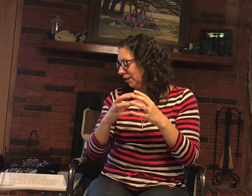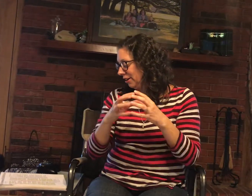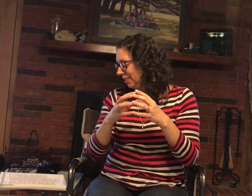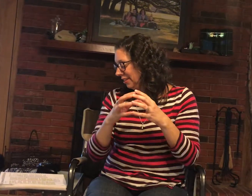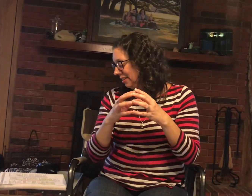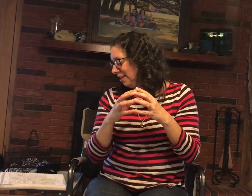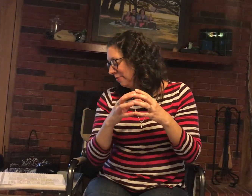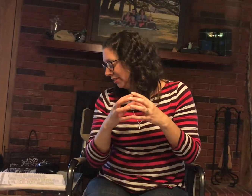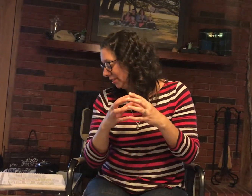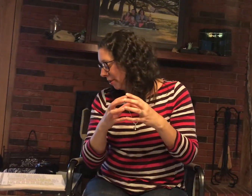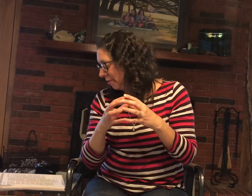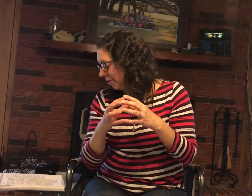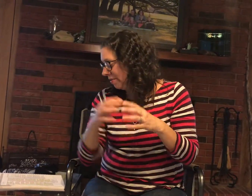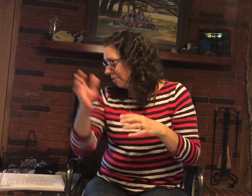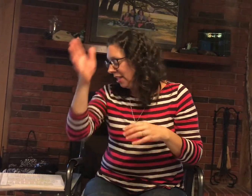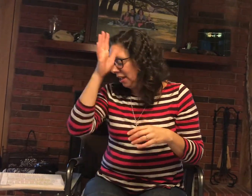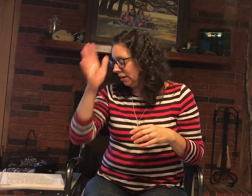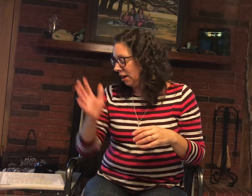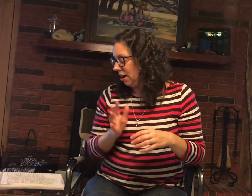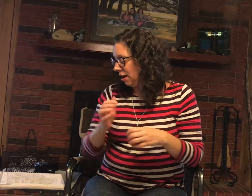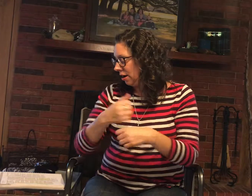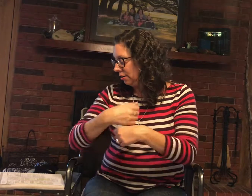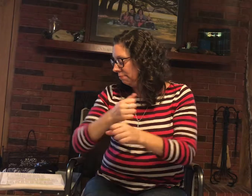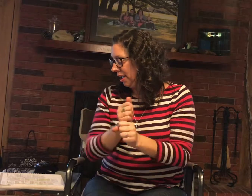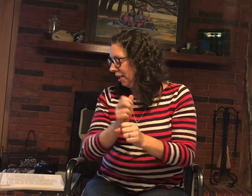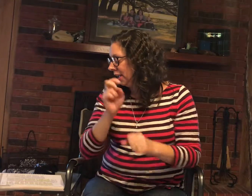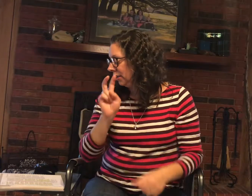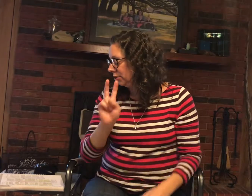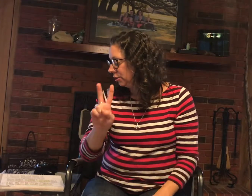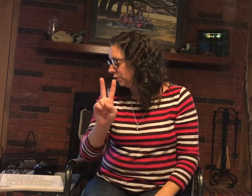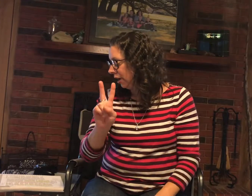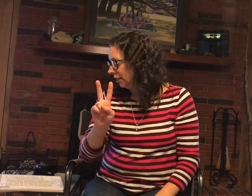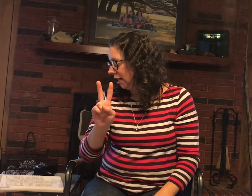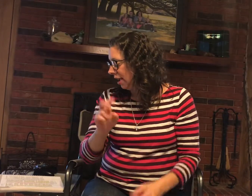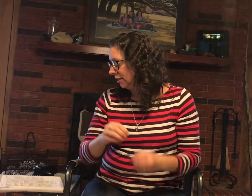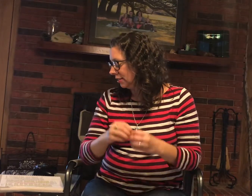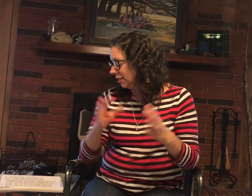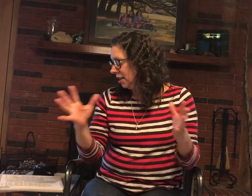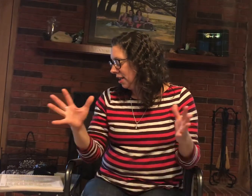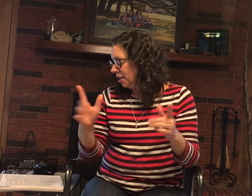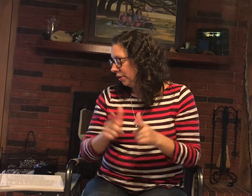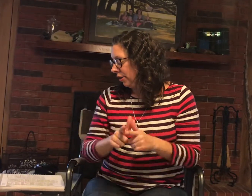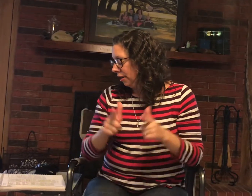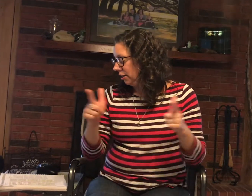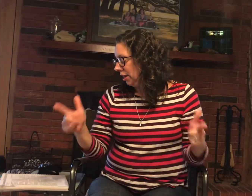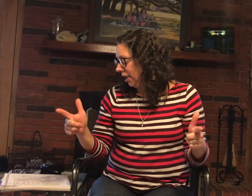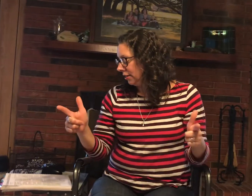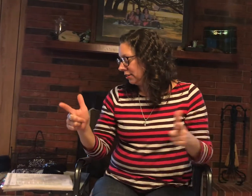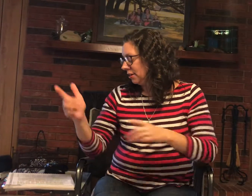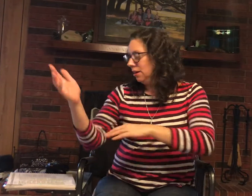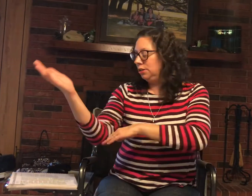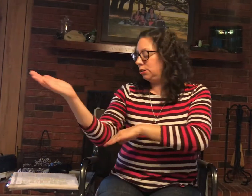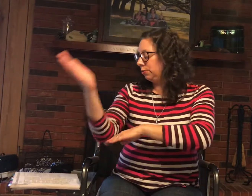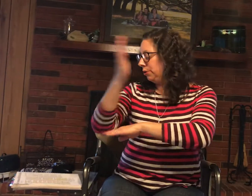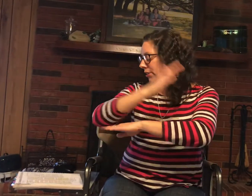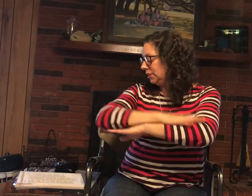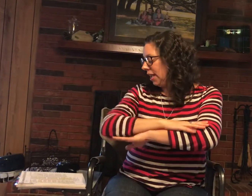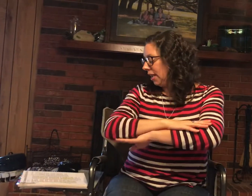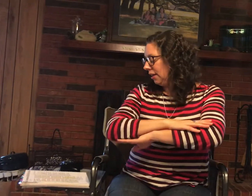earth. And it was so. And God made two great lights, the greater light to rule the day,